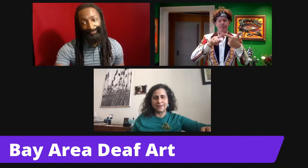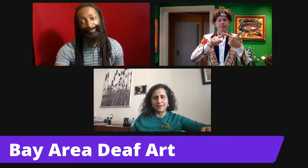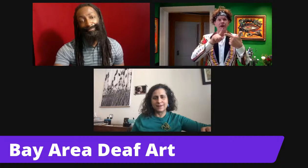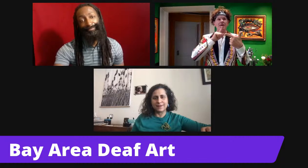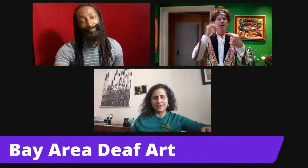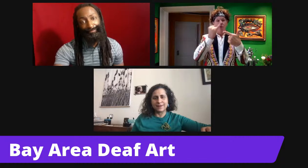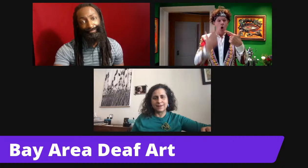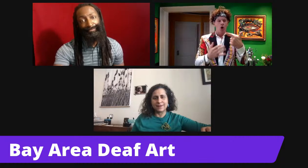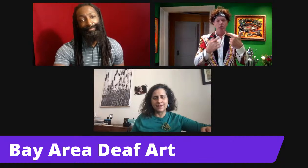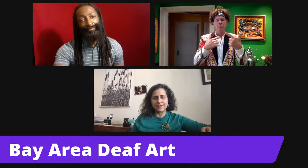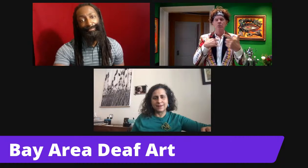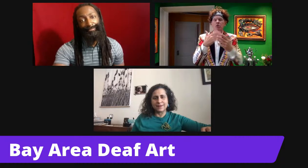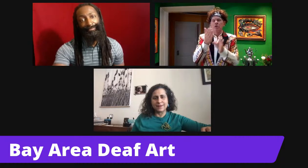art.